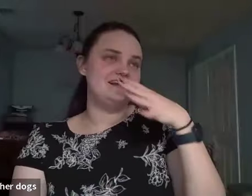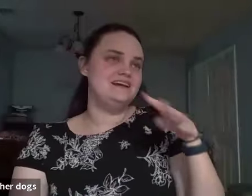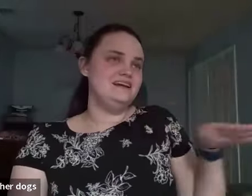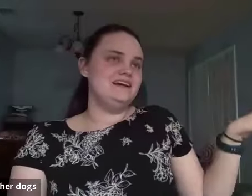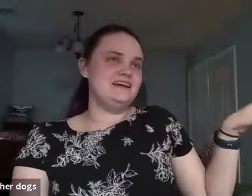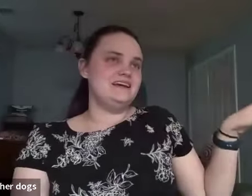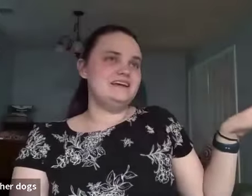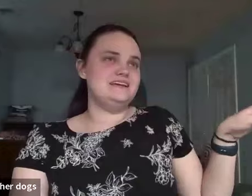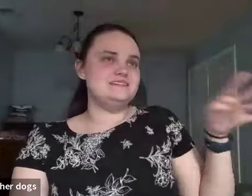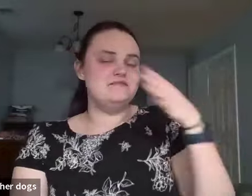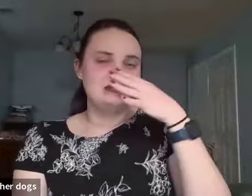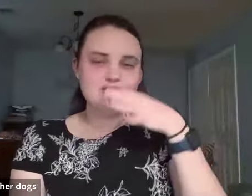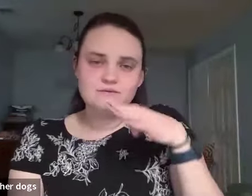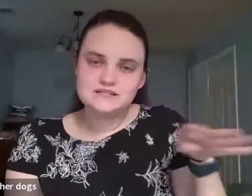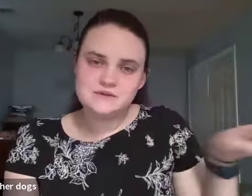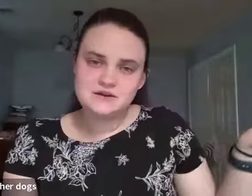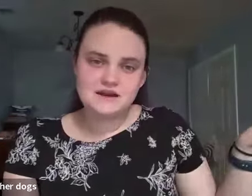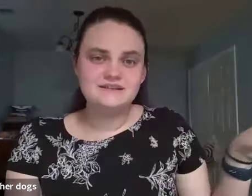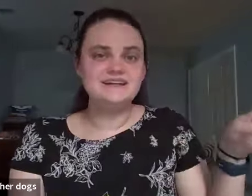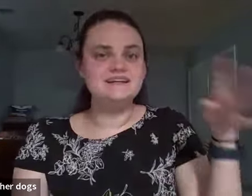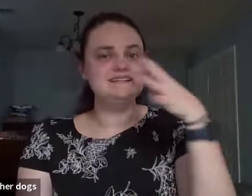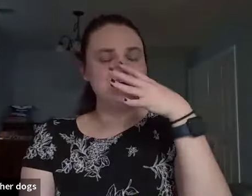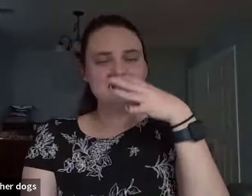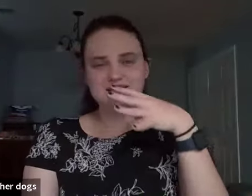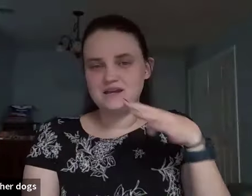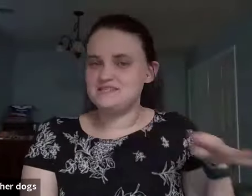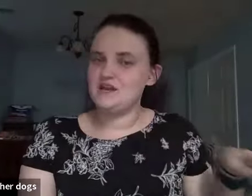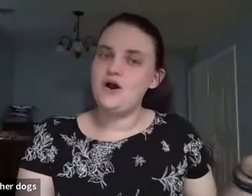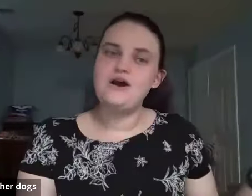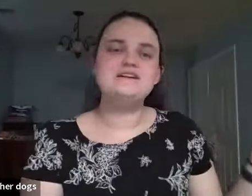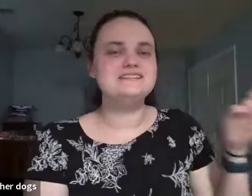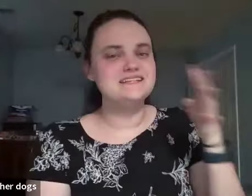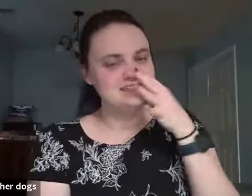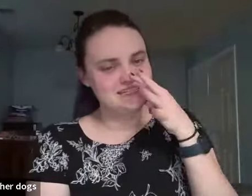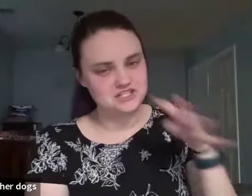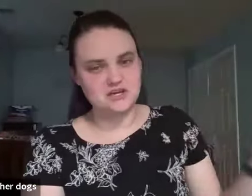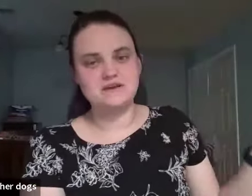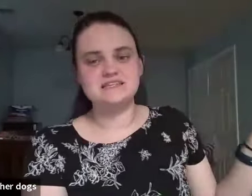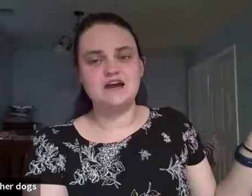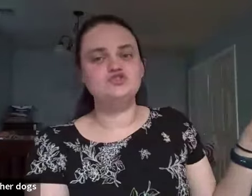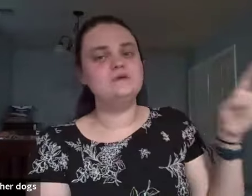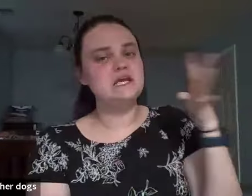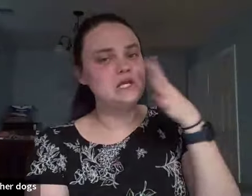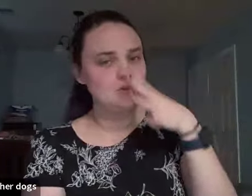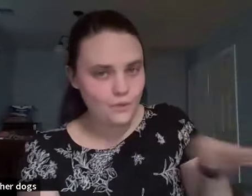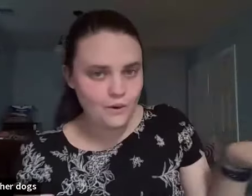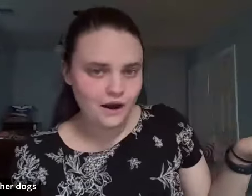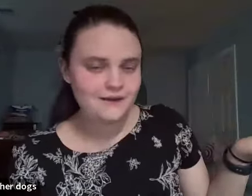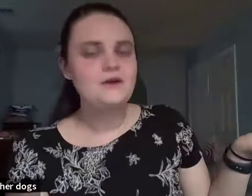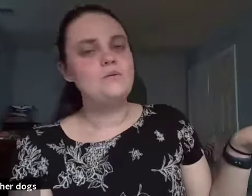sign is, if anyone's been around kids, that is sometimes the hardest thing to teach them, is how to ignore